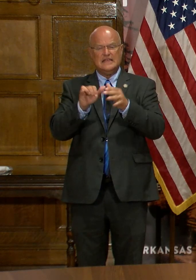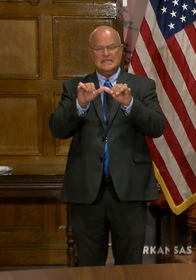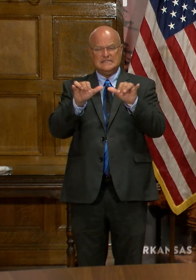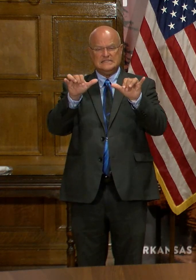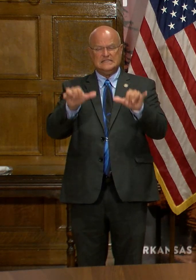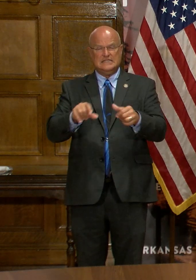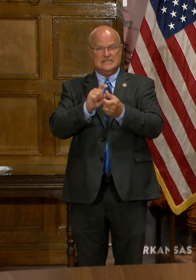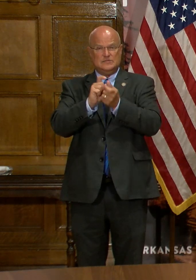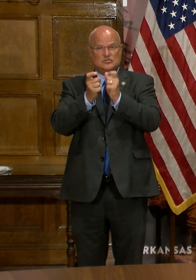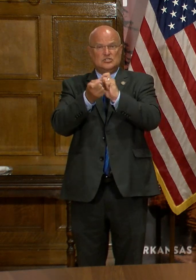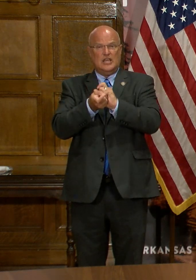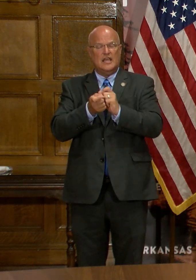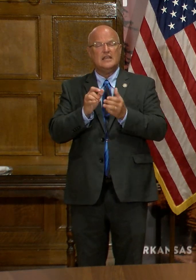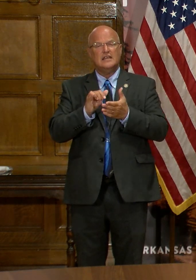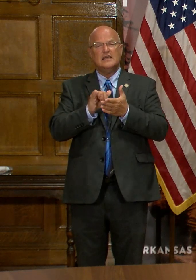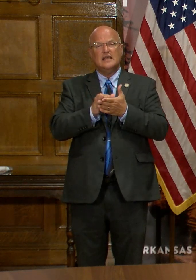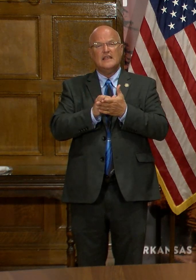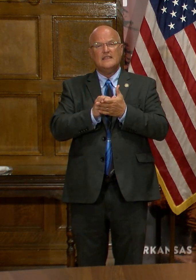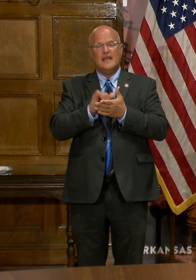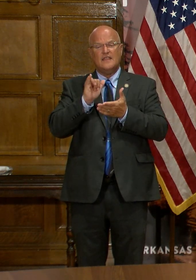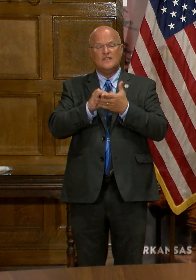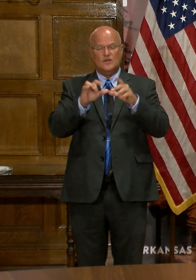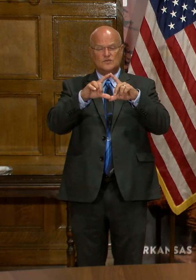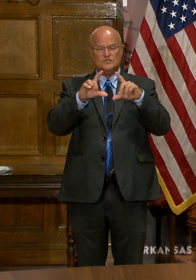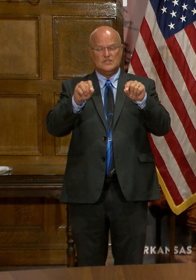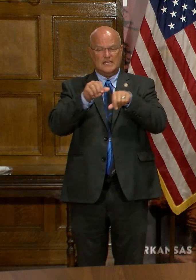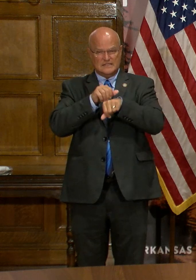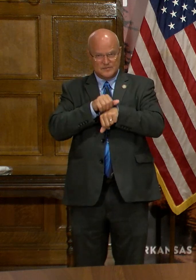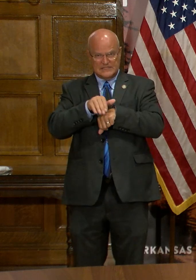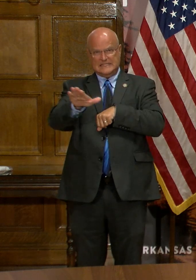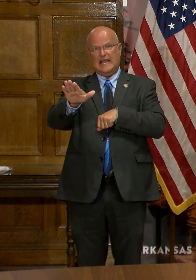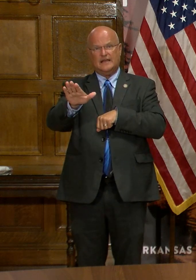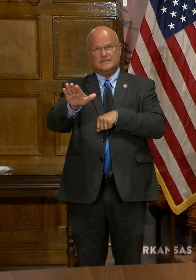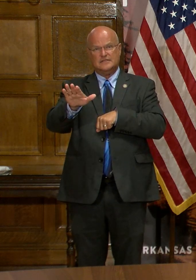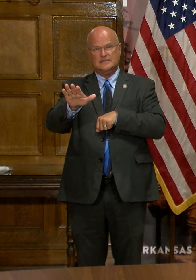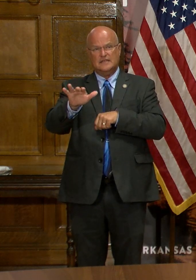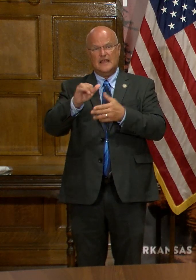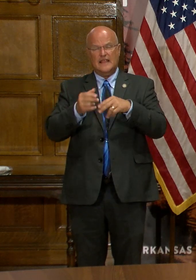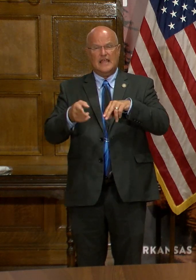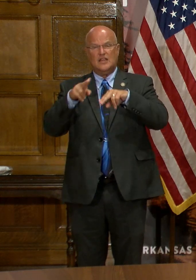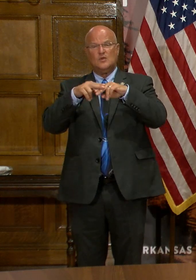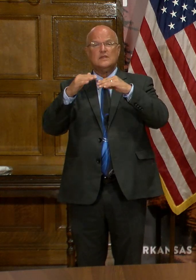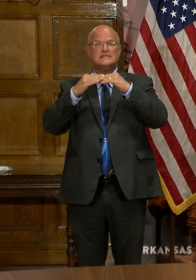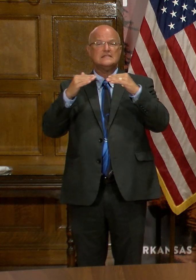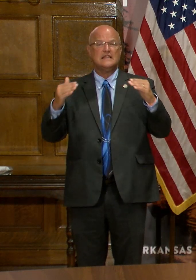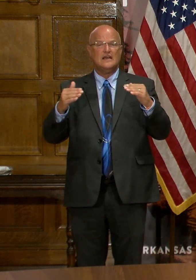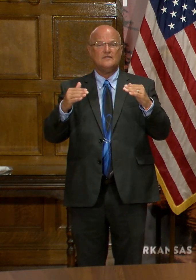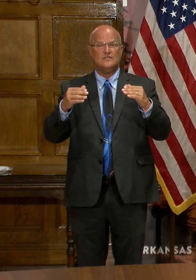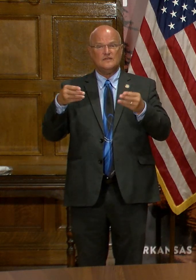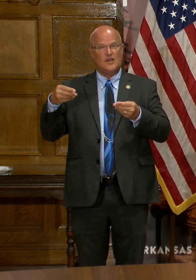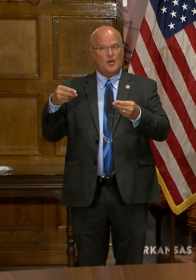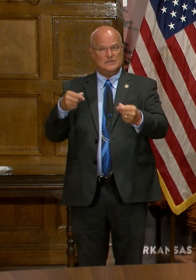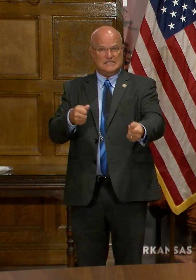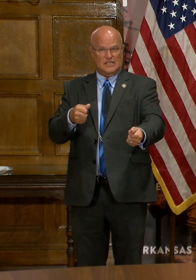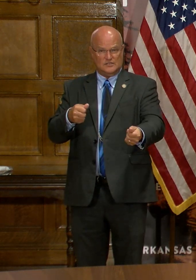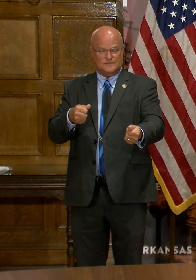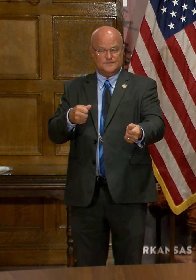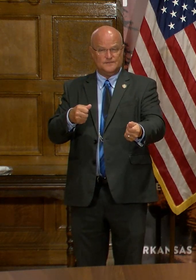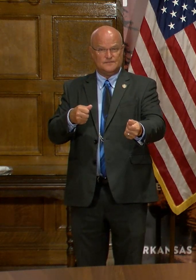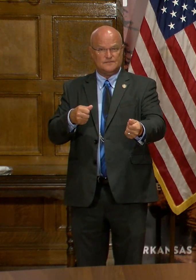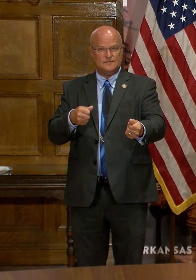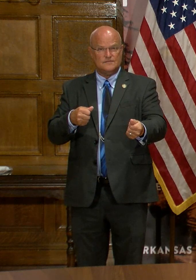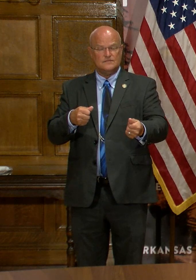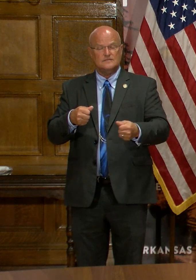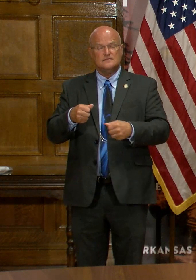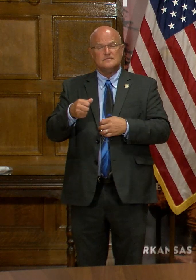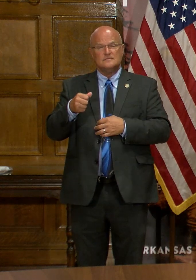system changed so that those checks can go out, that increased level of compensation.